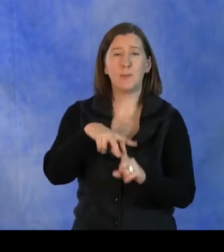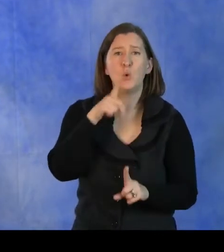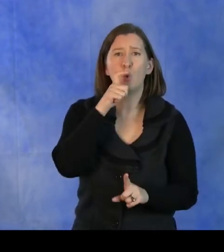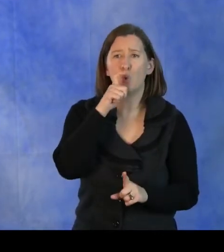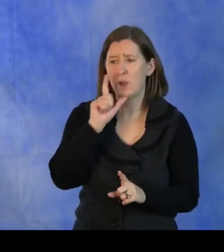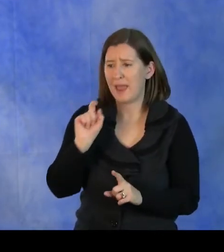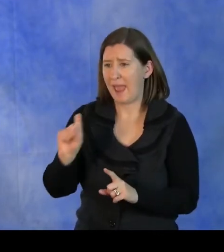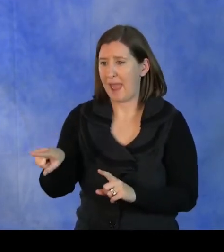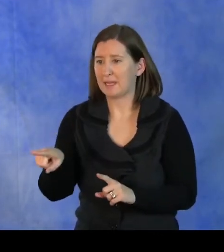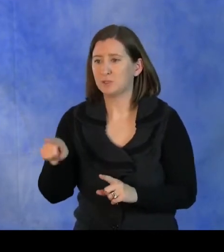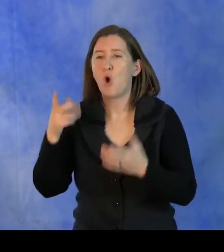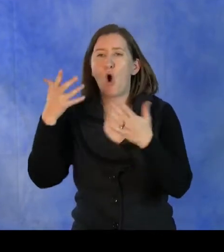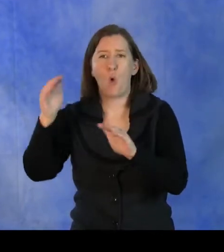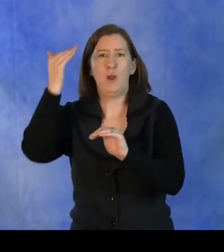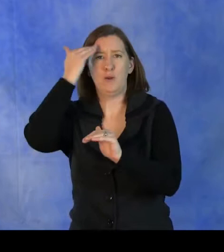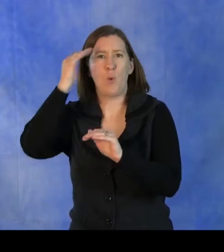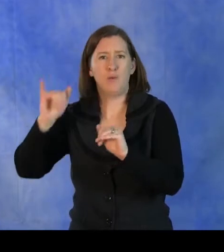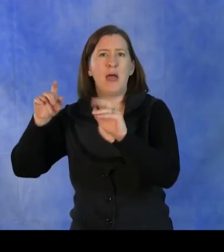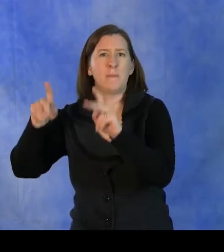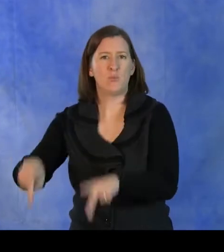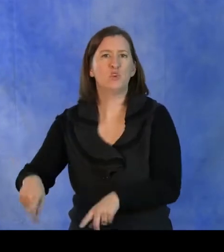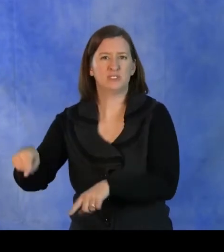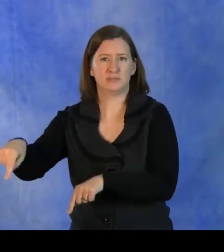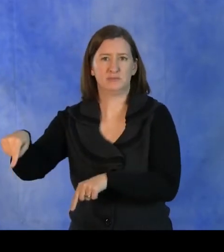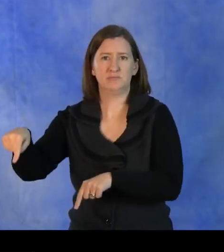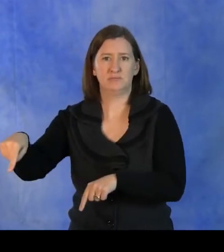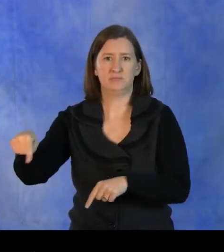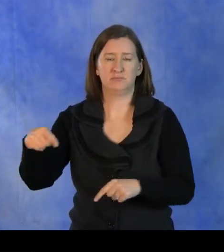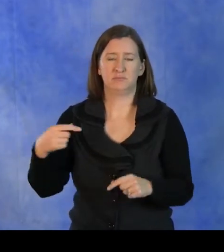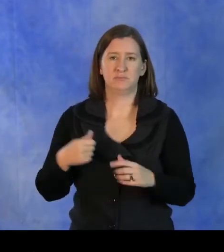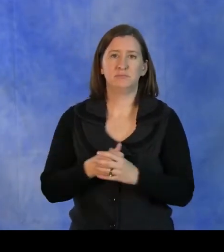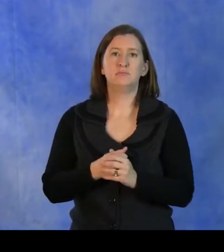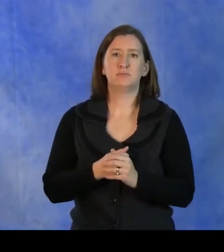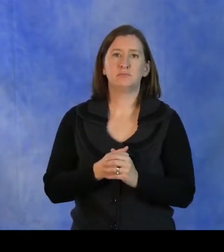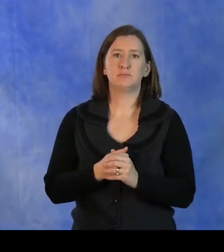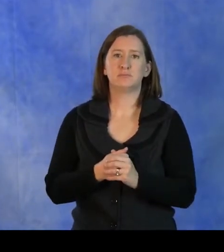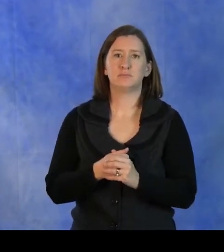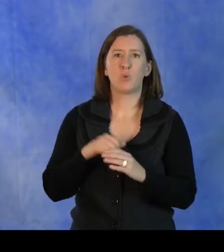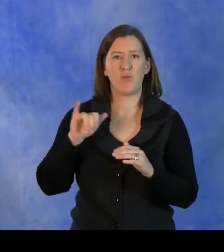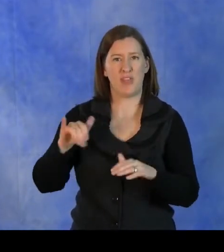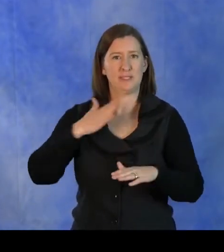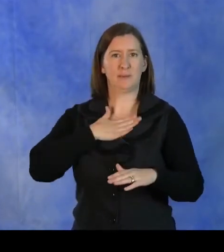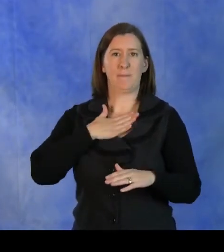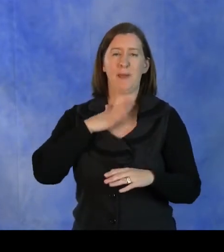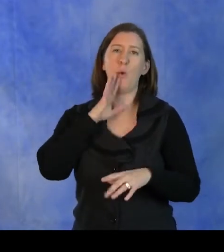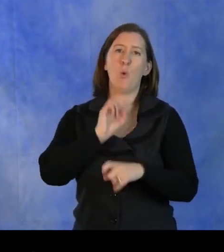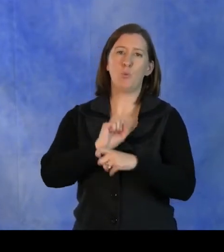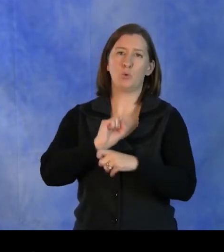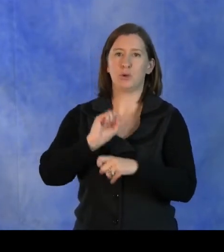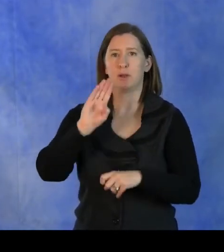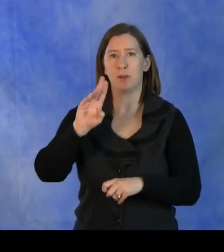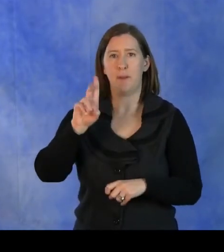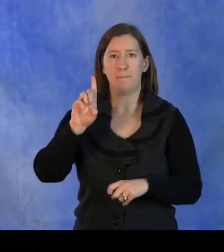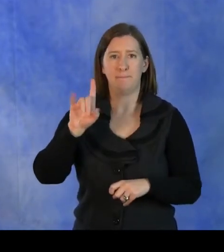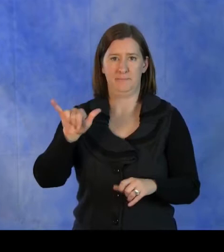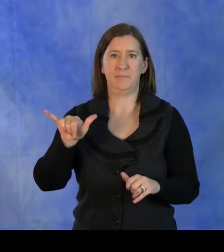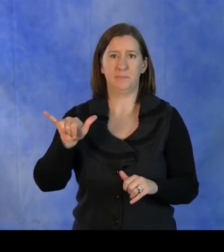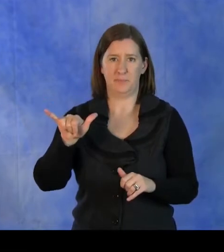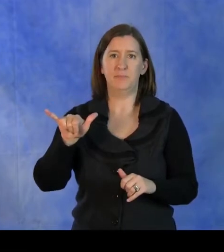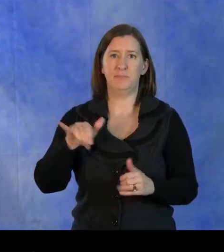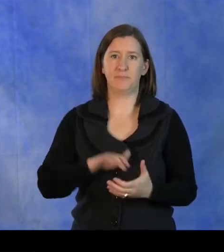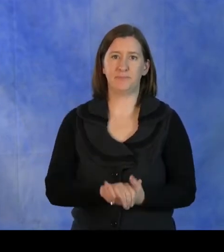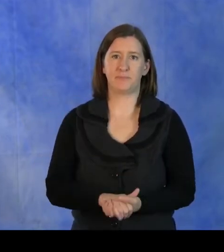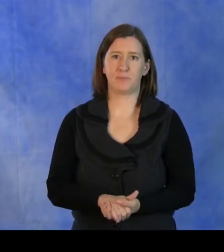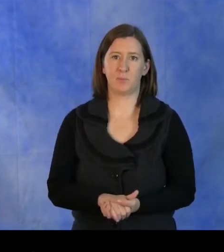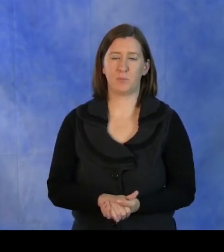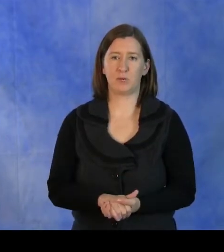So if I forget my homework, I know who to ask because I've already assigned someone that position, that job. So